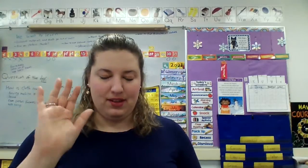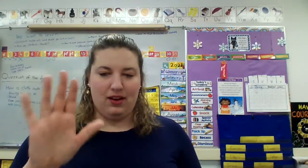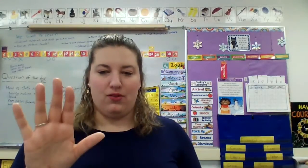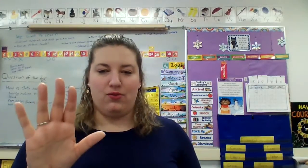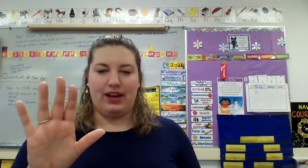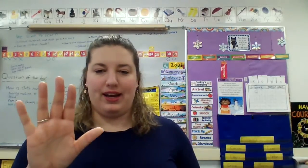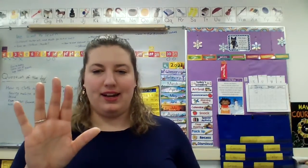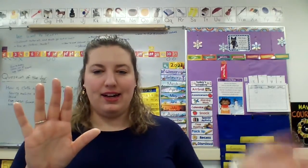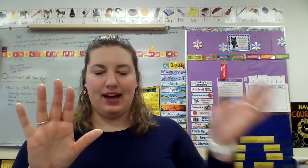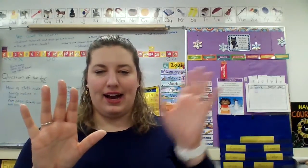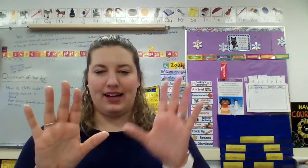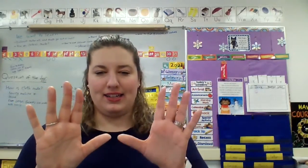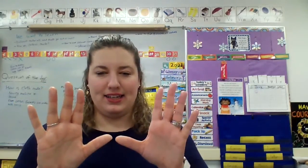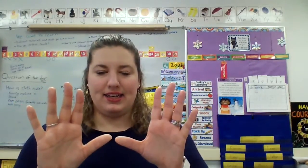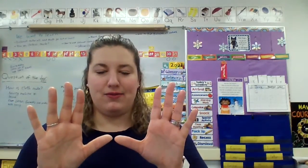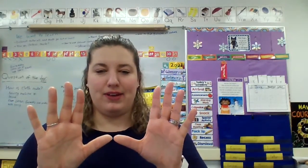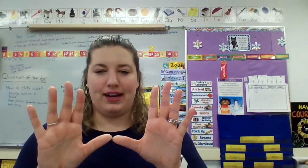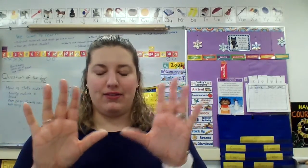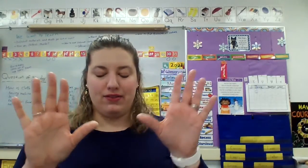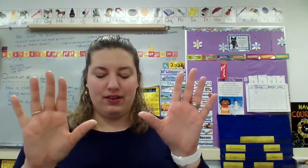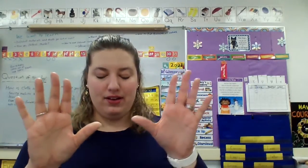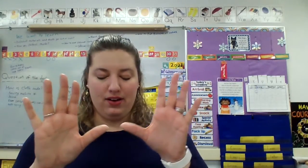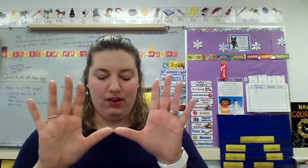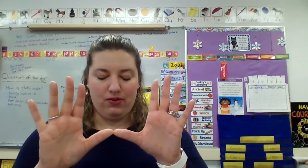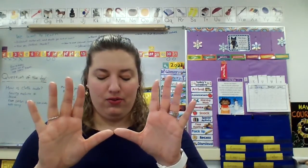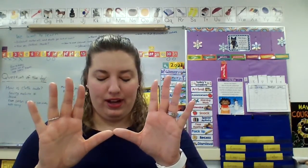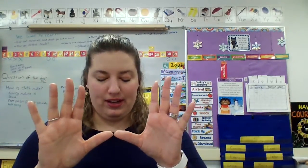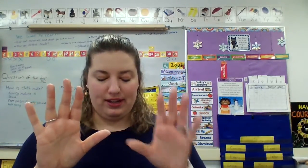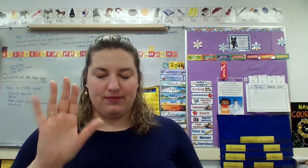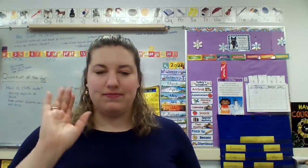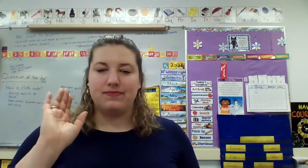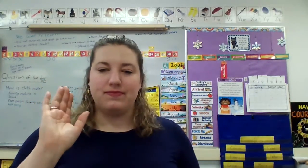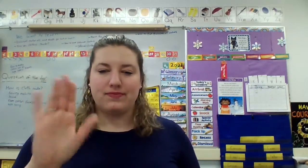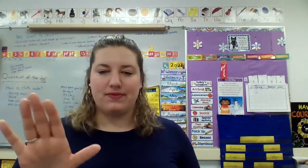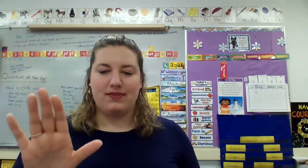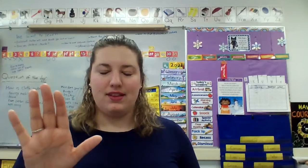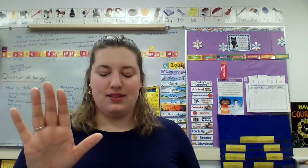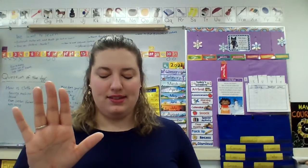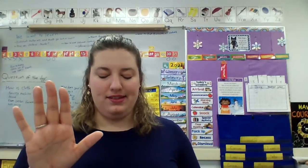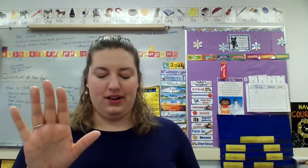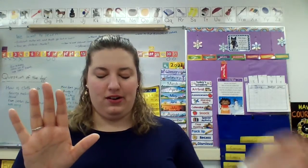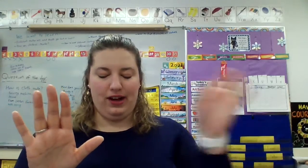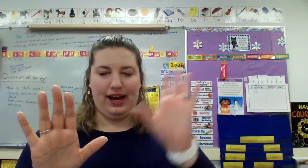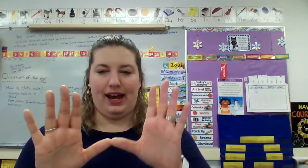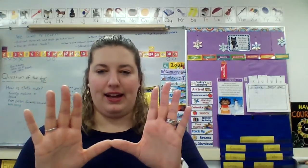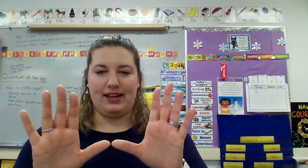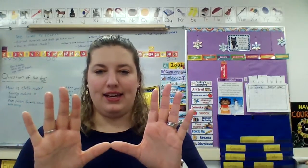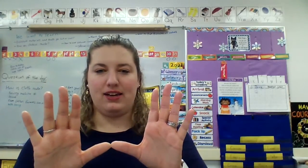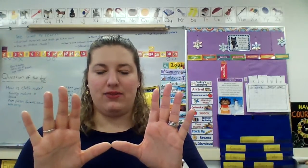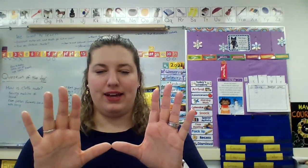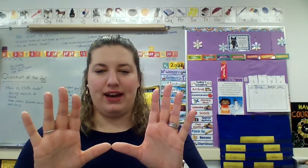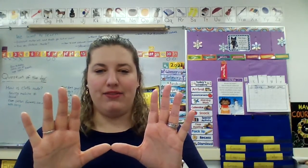Rain, add E and we have rainy. Snow, add E and we have